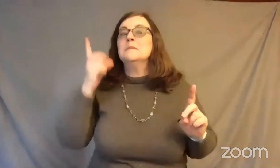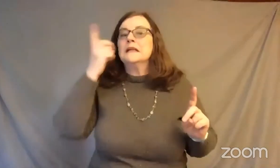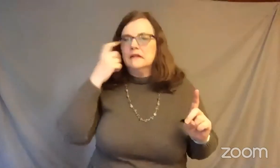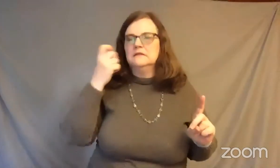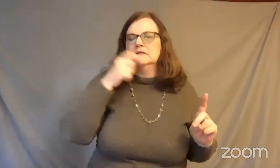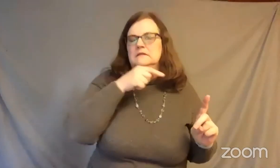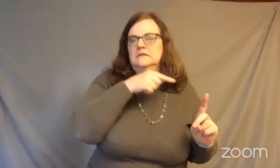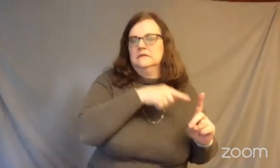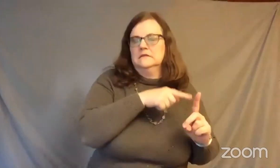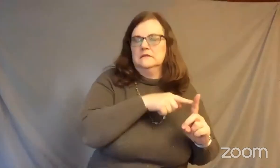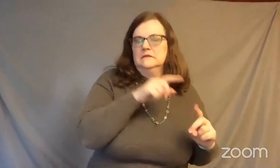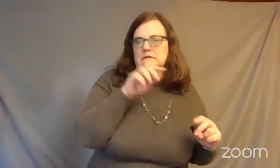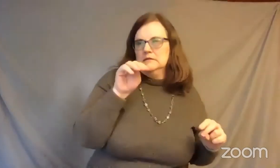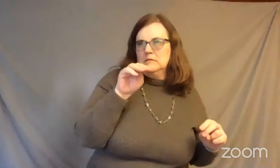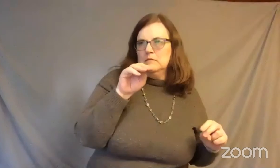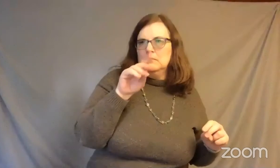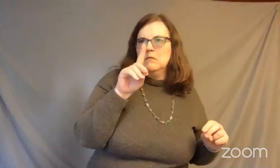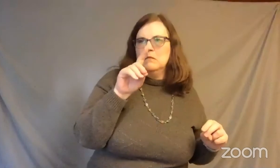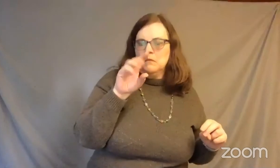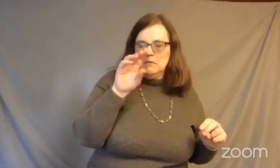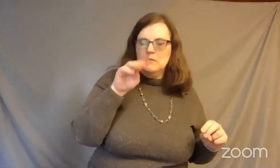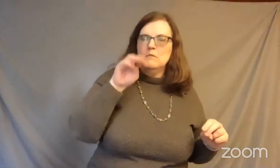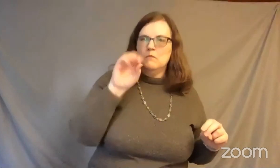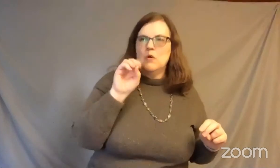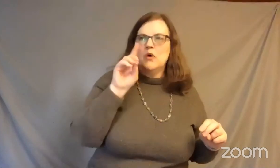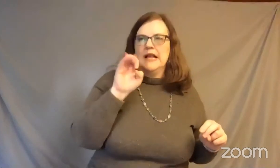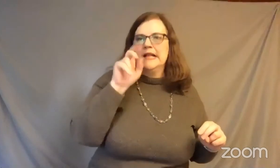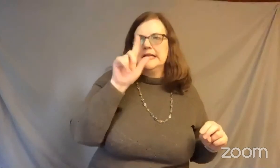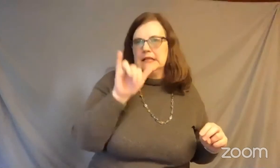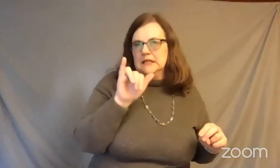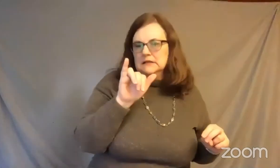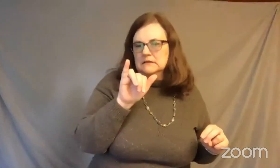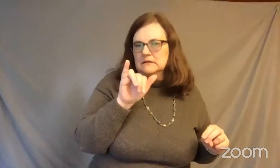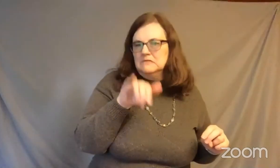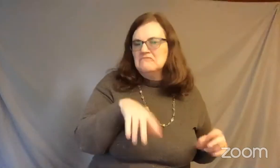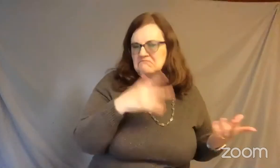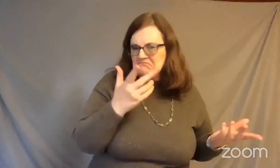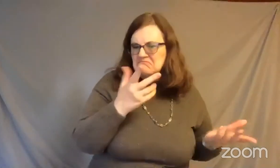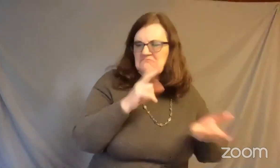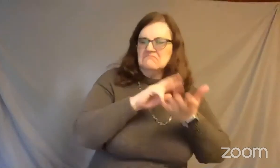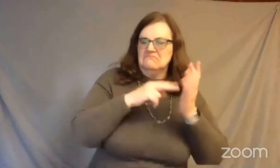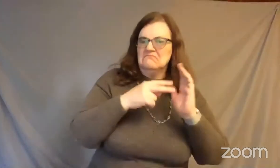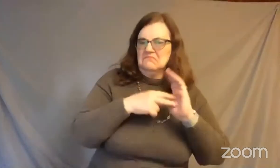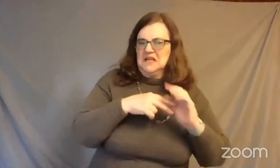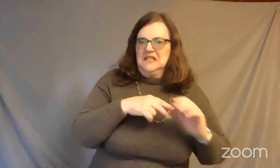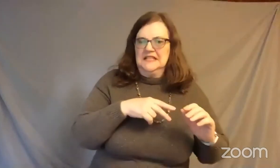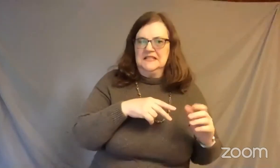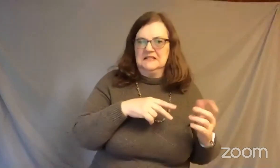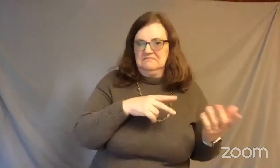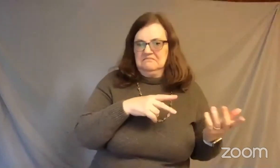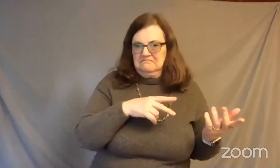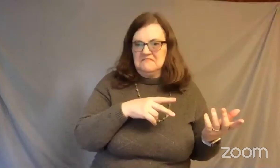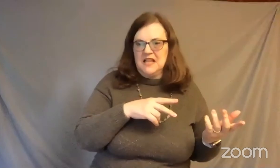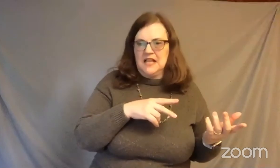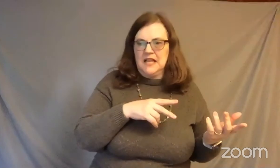And in that way, sign language acquisition in some ways is different than spoken languages based on the modality itself.